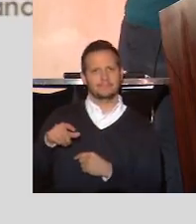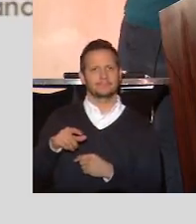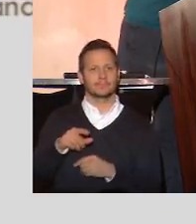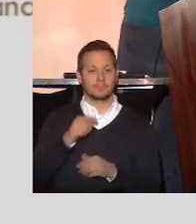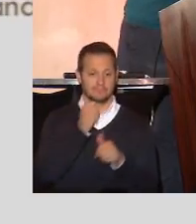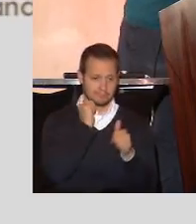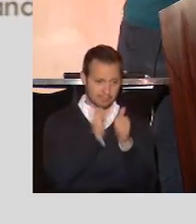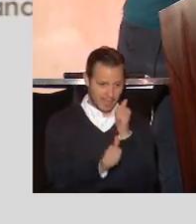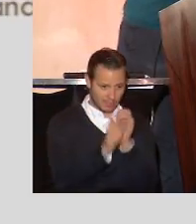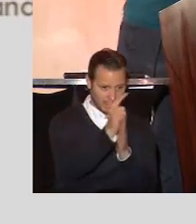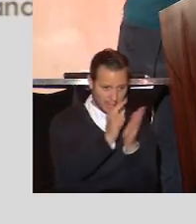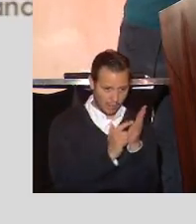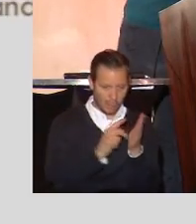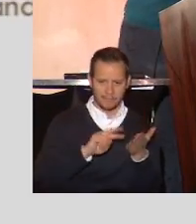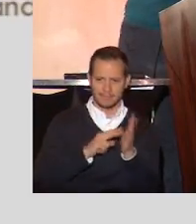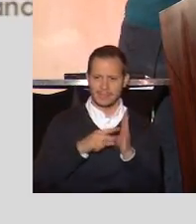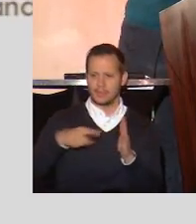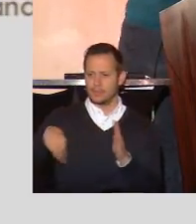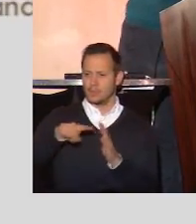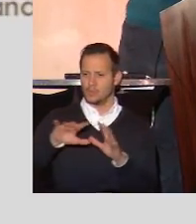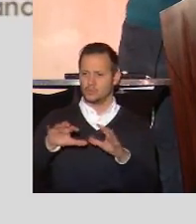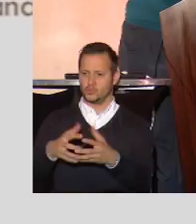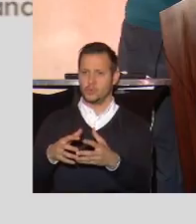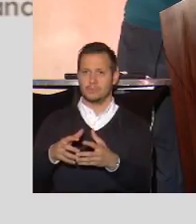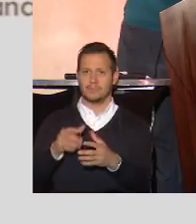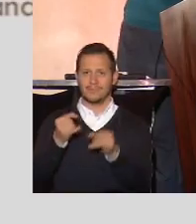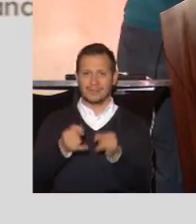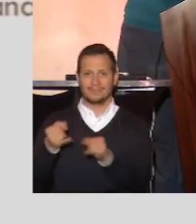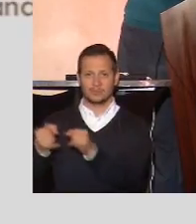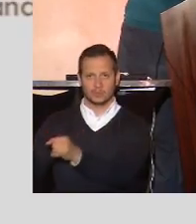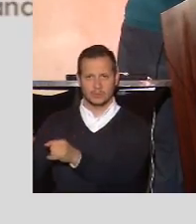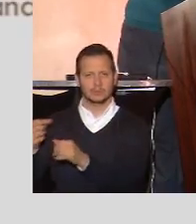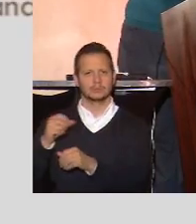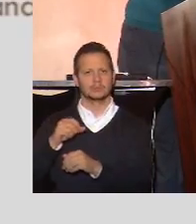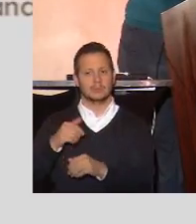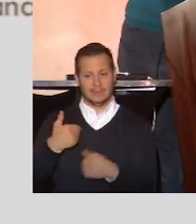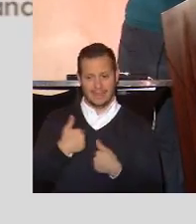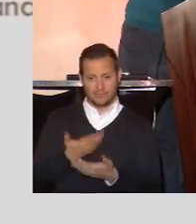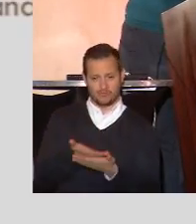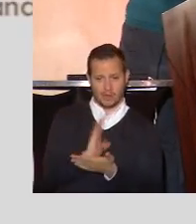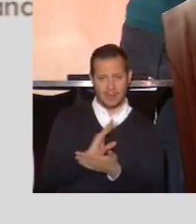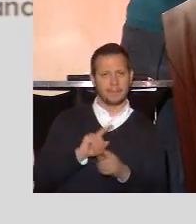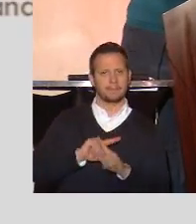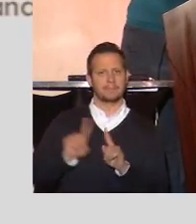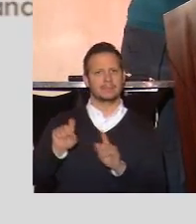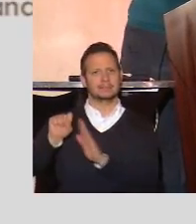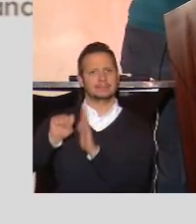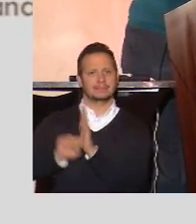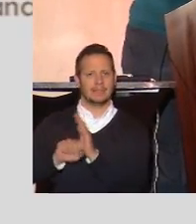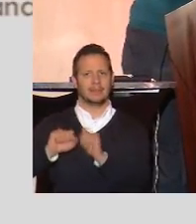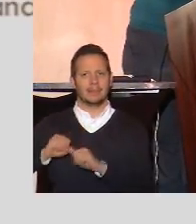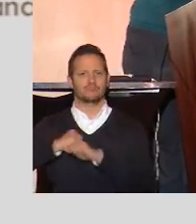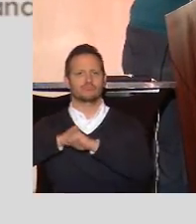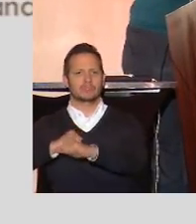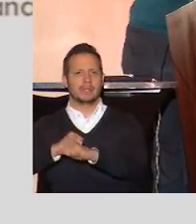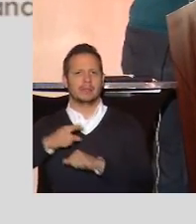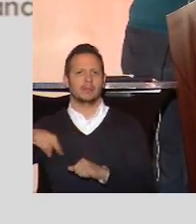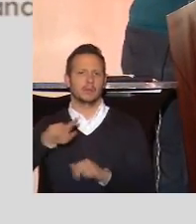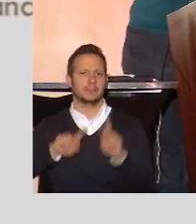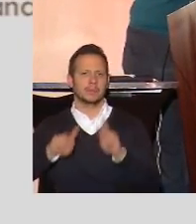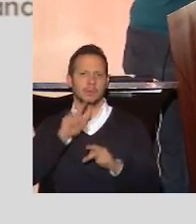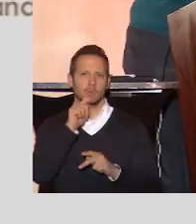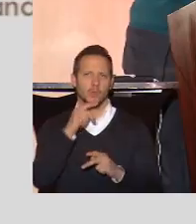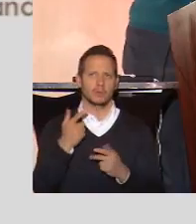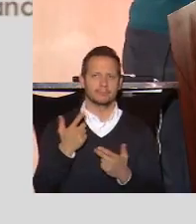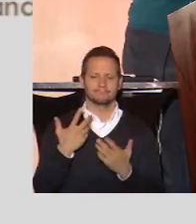certain right to a certain group of individuals, but the state is also doing what it needs to do to protect vulnerable individuals. And so we